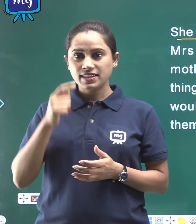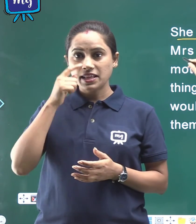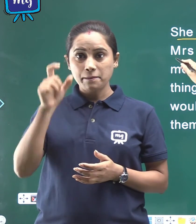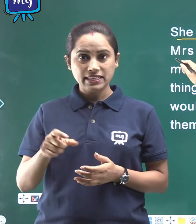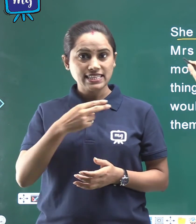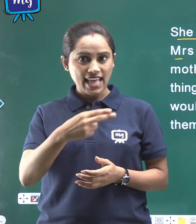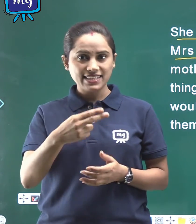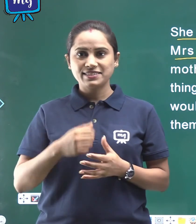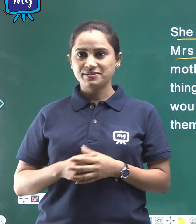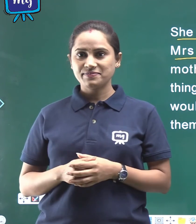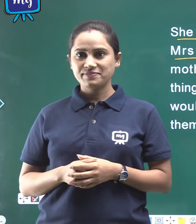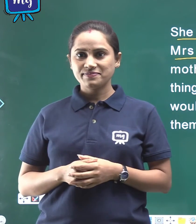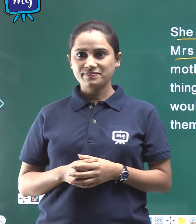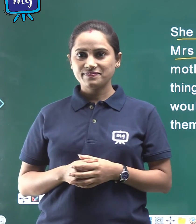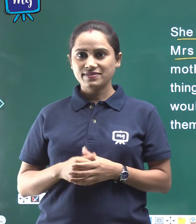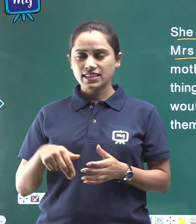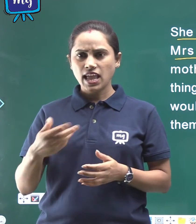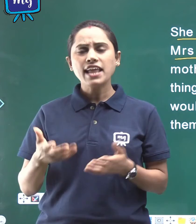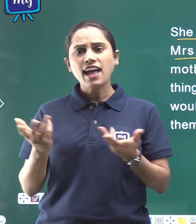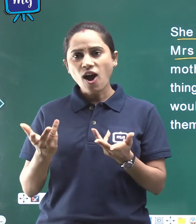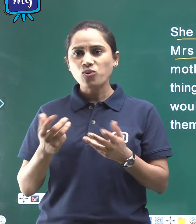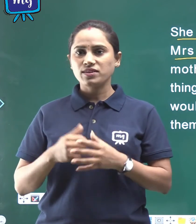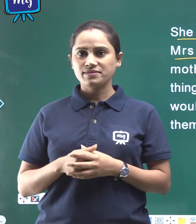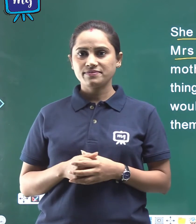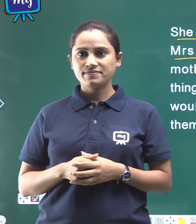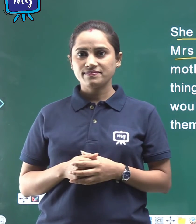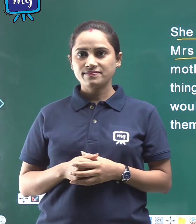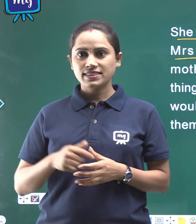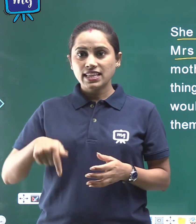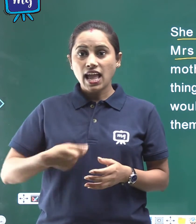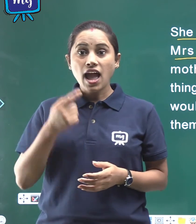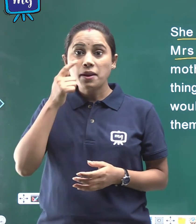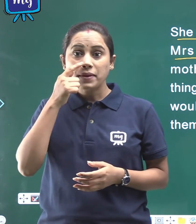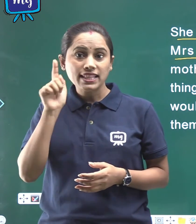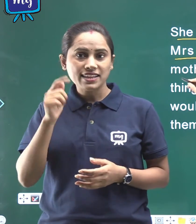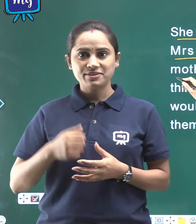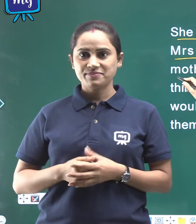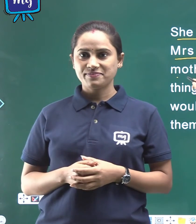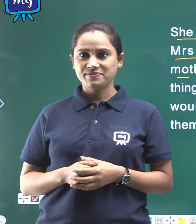Mrs. S and how her mother